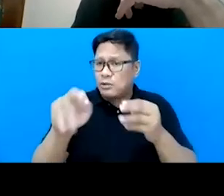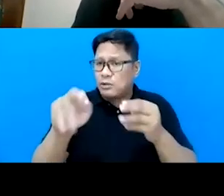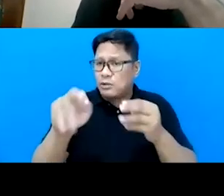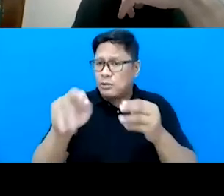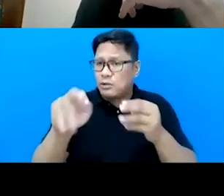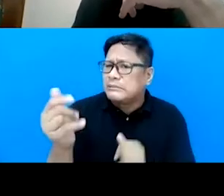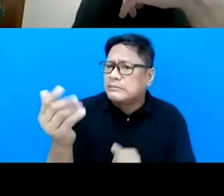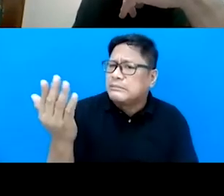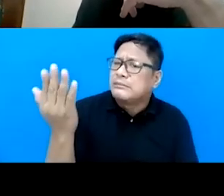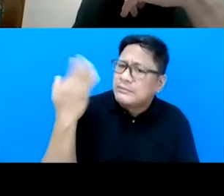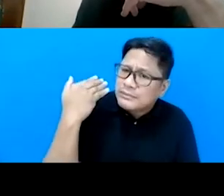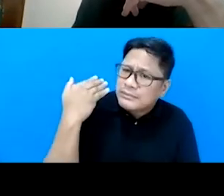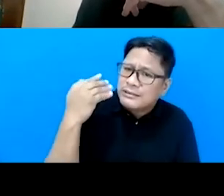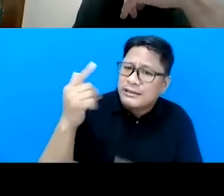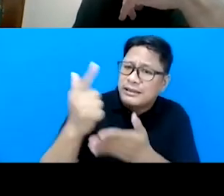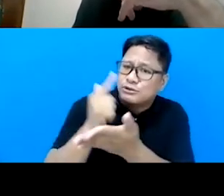same as in lesson 2.